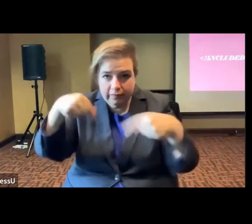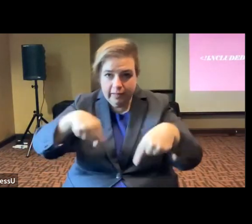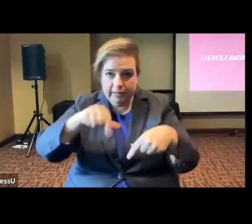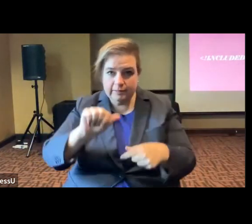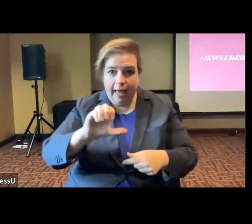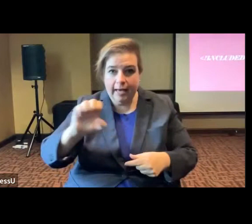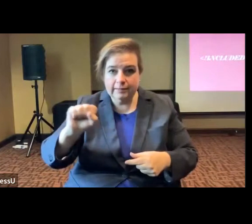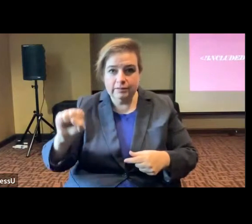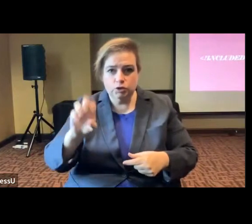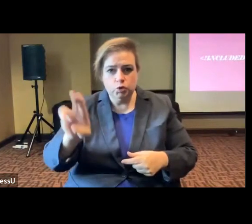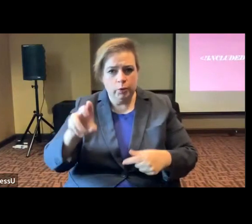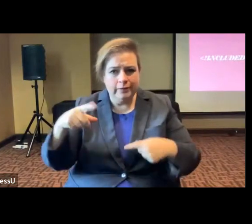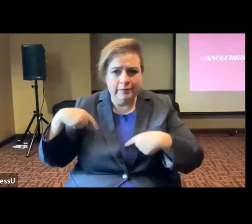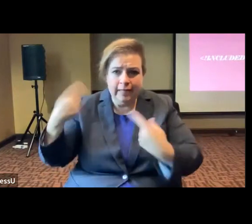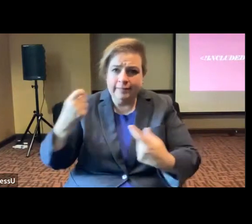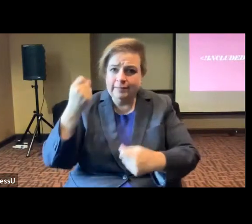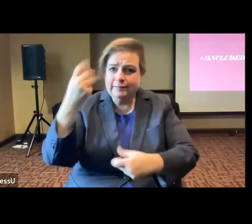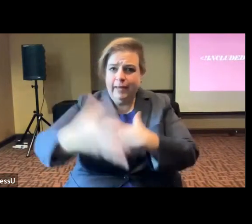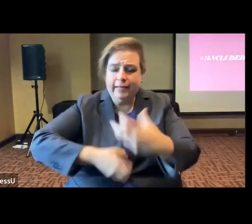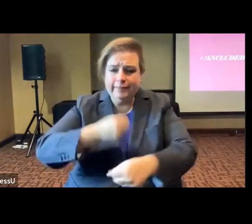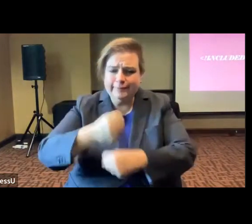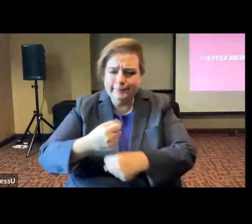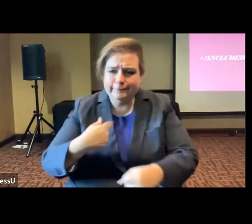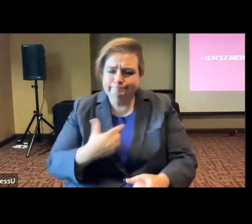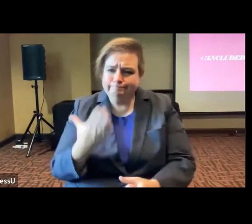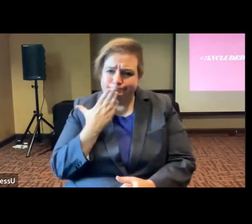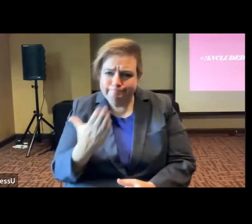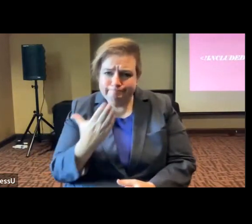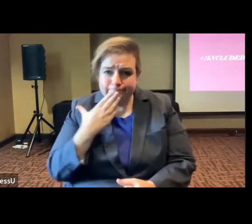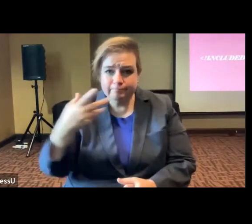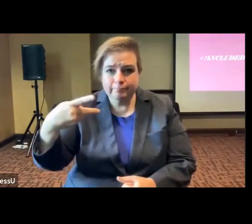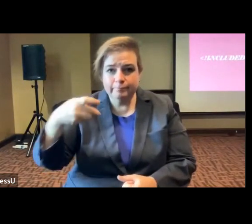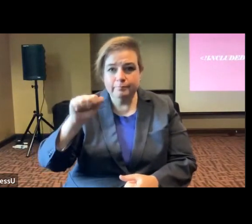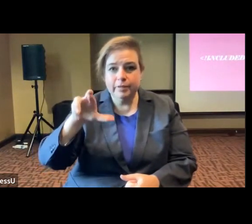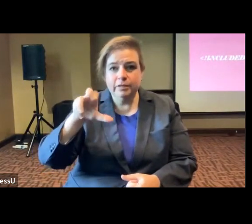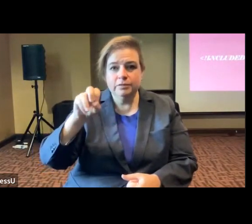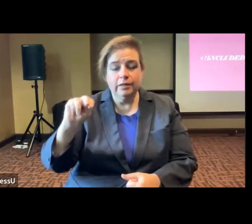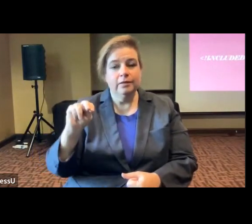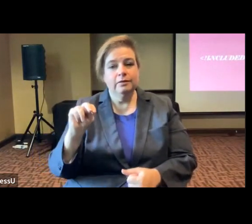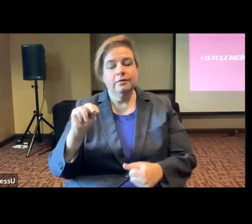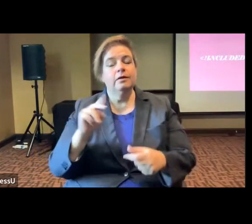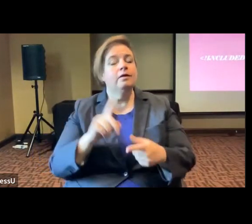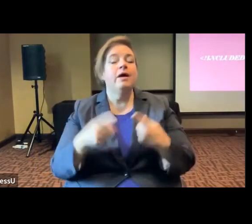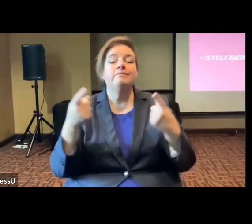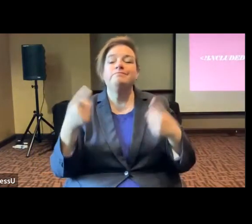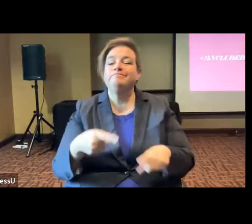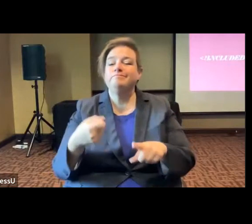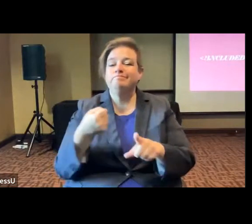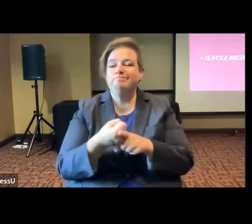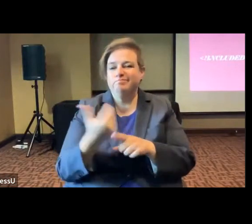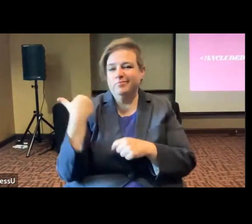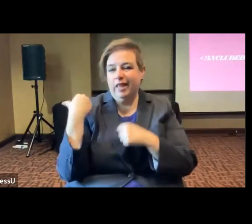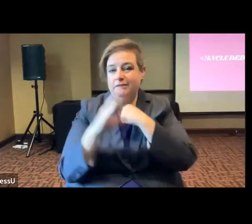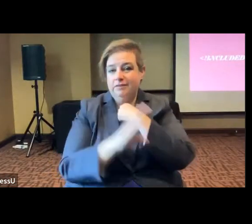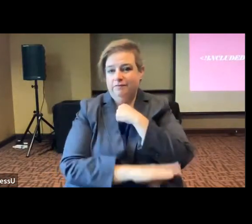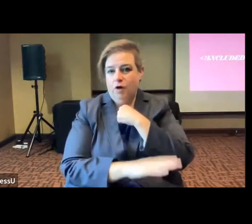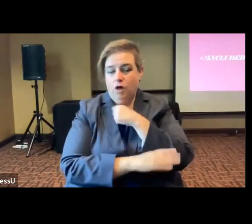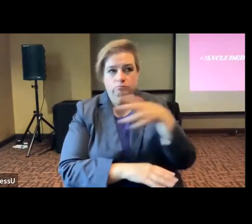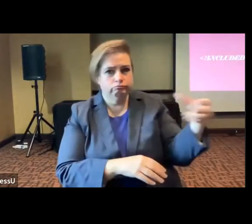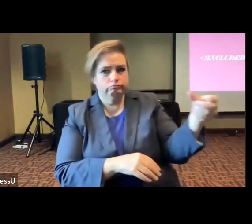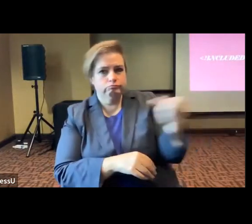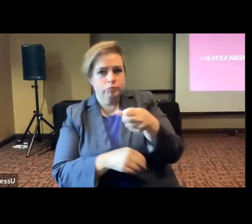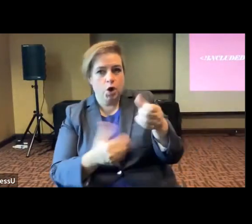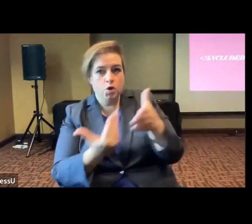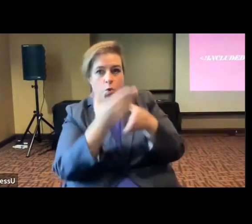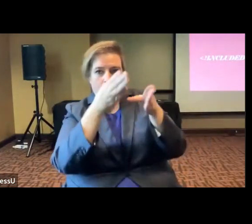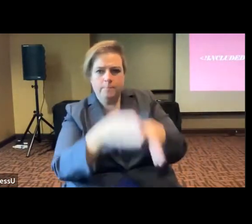after year. But we, last, I don't know, fall, we got a new development director